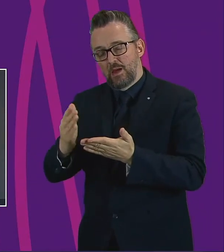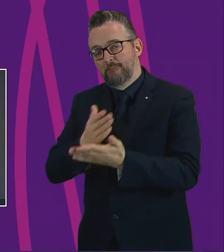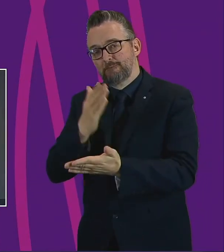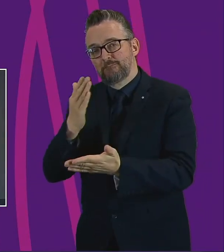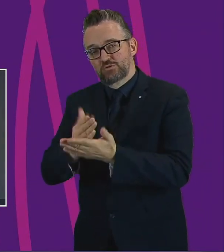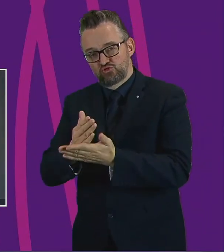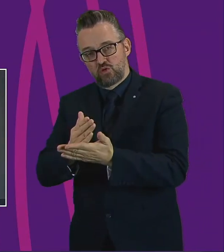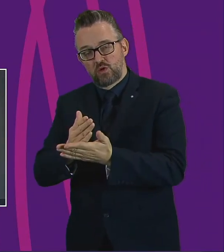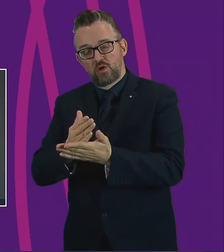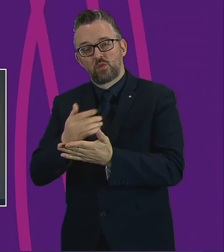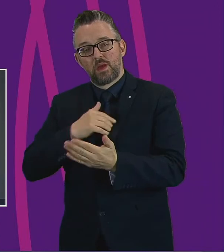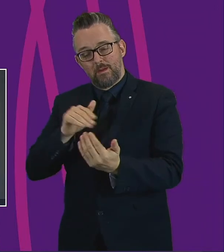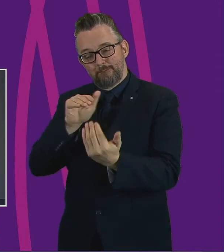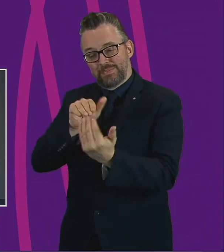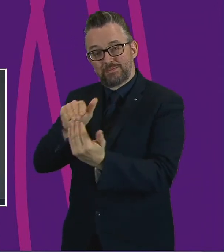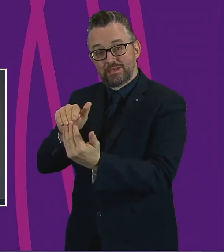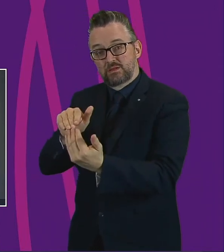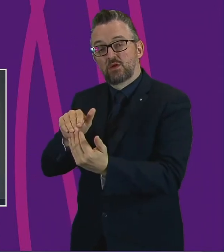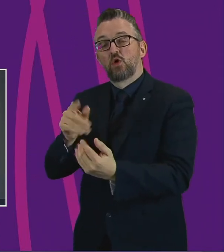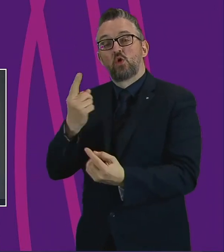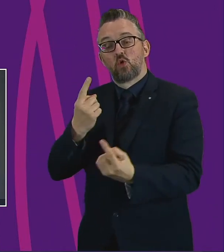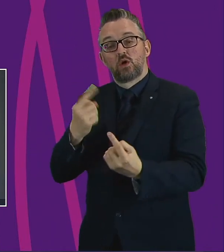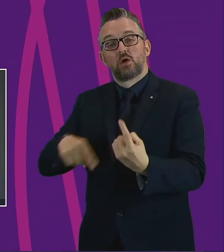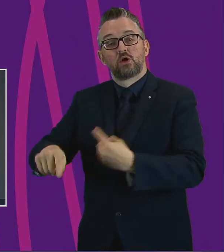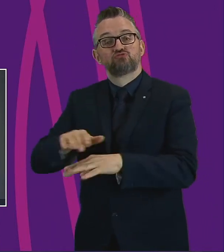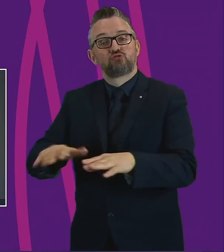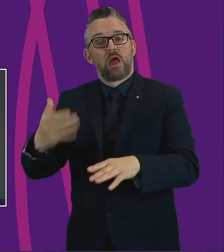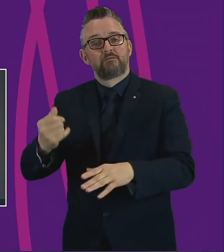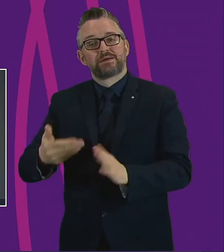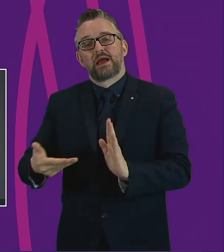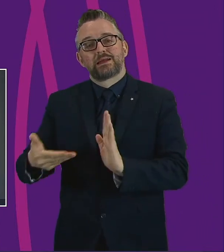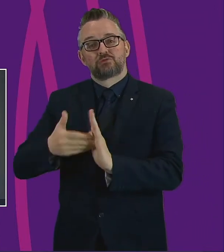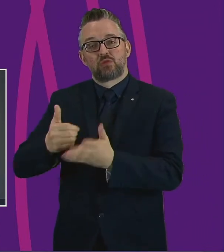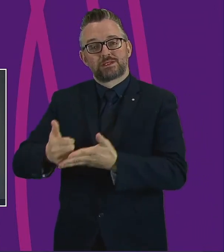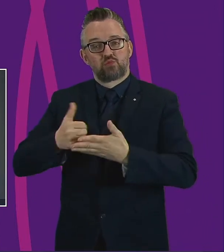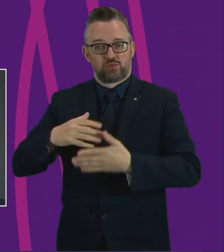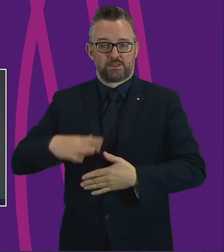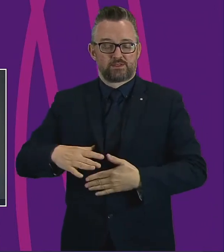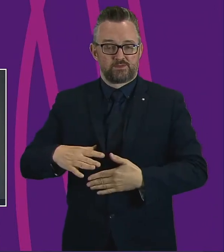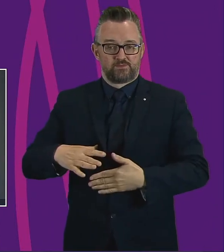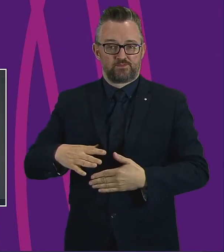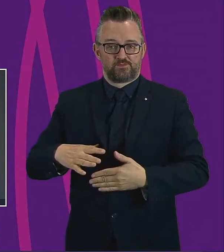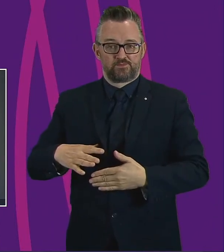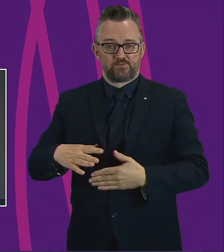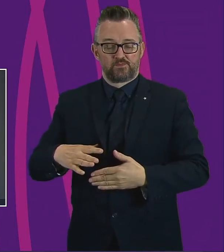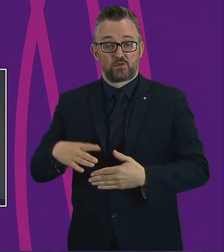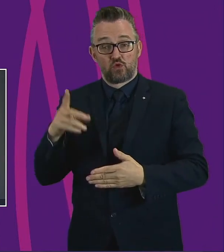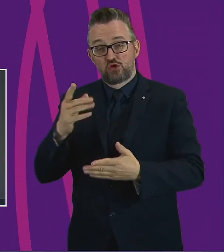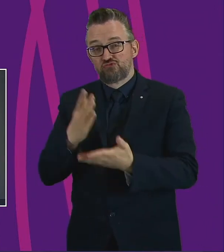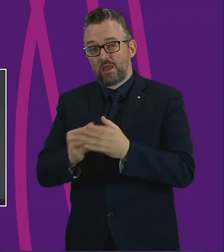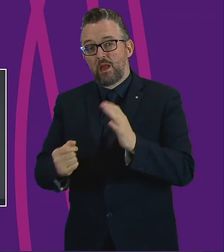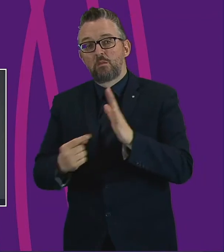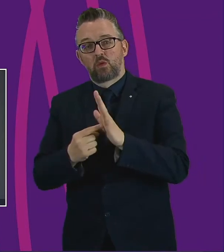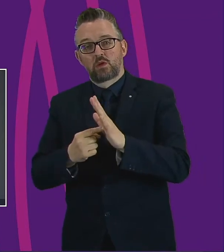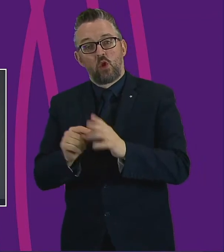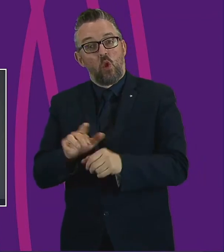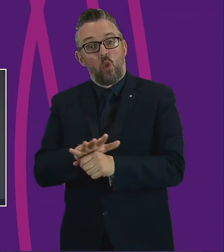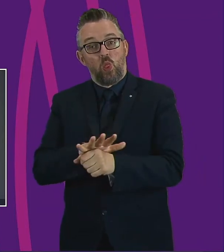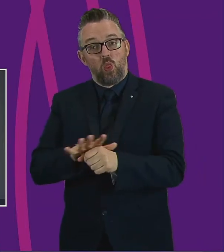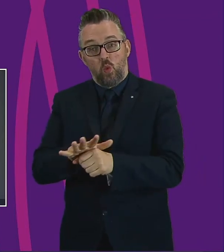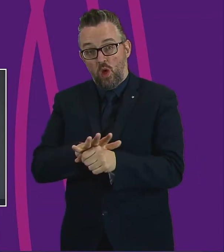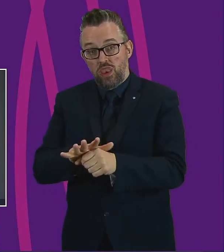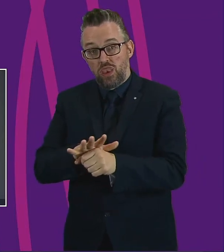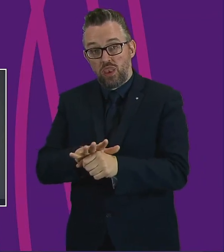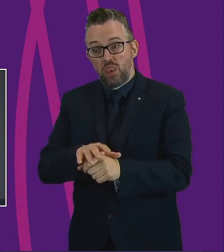that we meet the needs of young people with additional support needs. So it's crucial that at local level, the opportunities